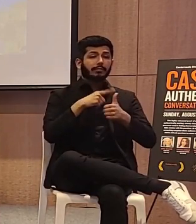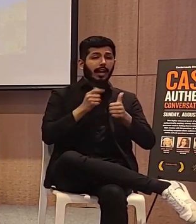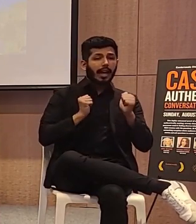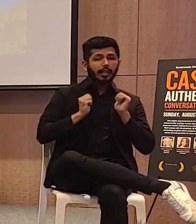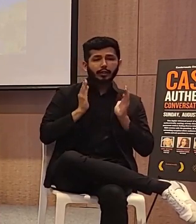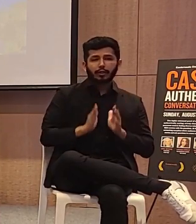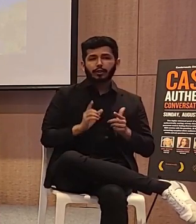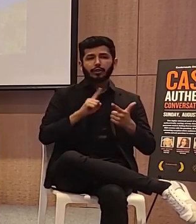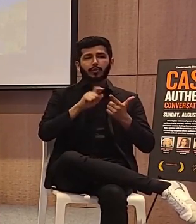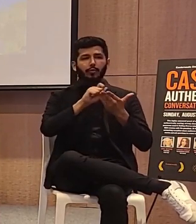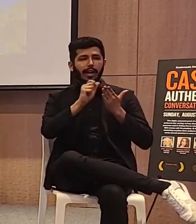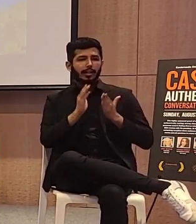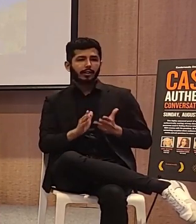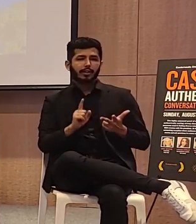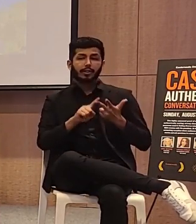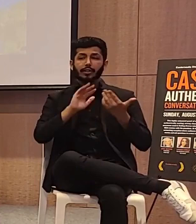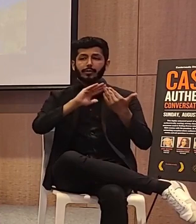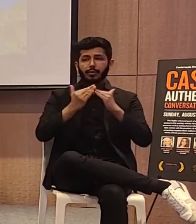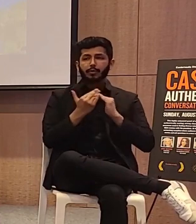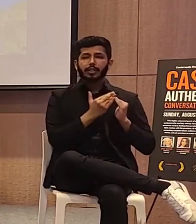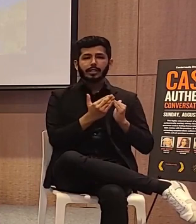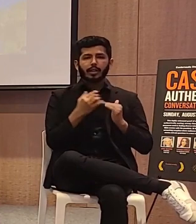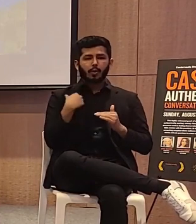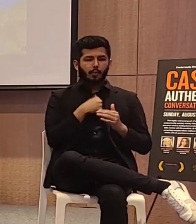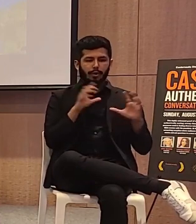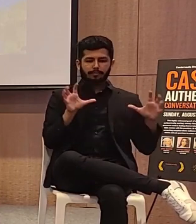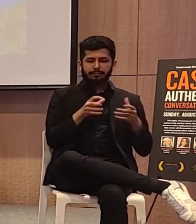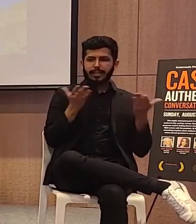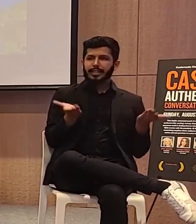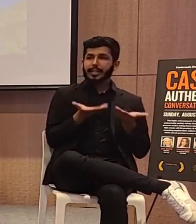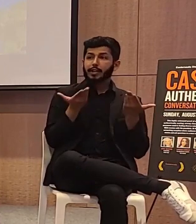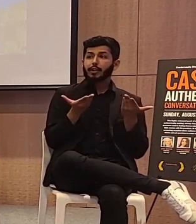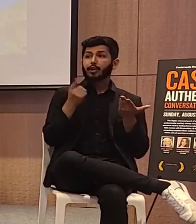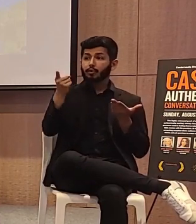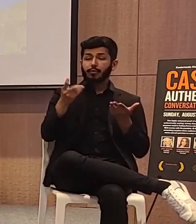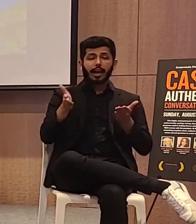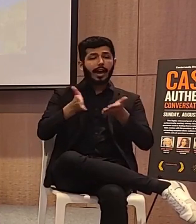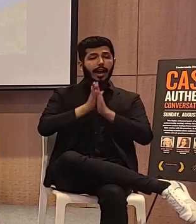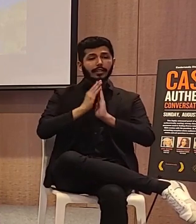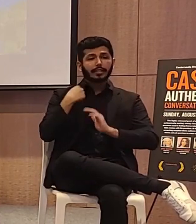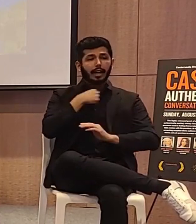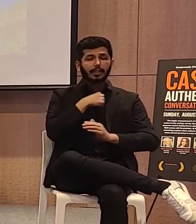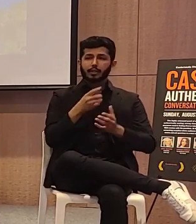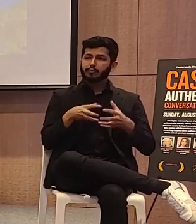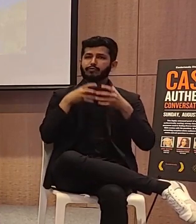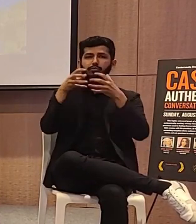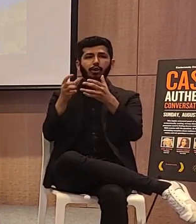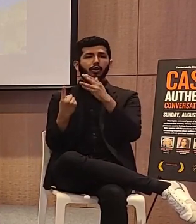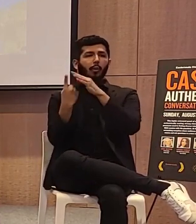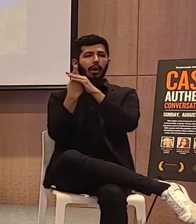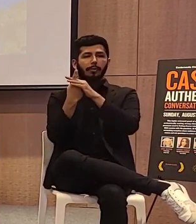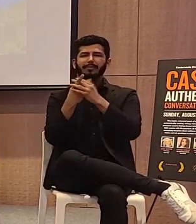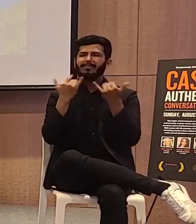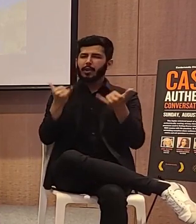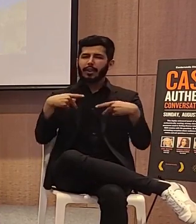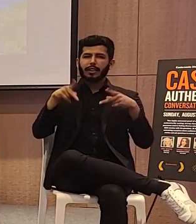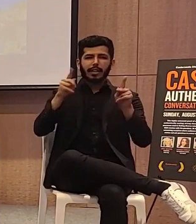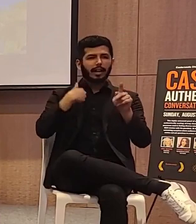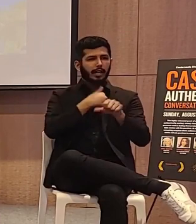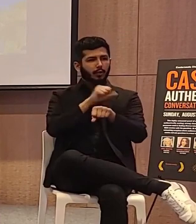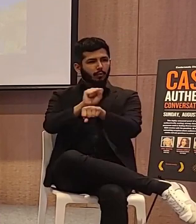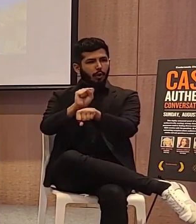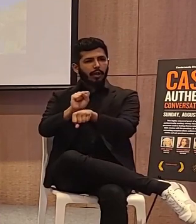the community of like, we're here for a reason. You asked us to show up. Now let us show up and let us do the work.